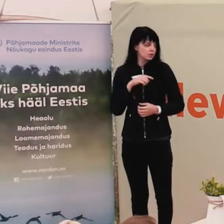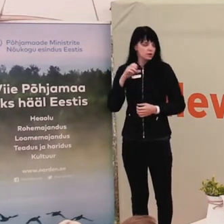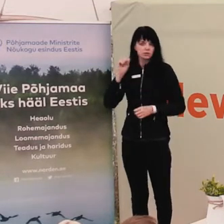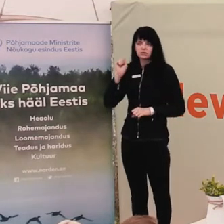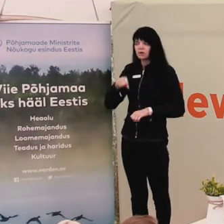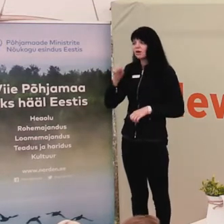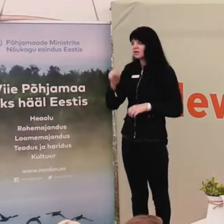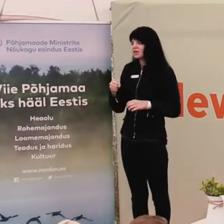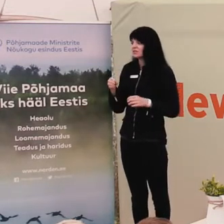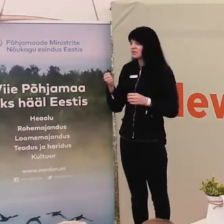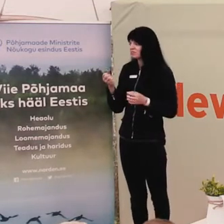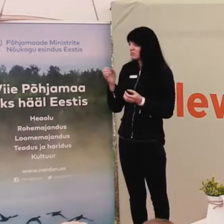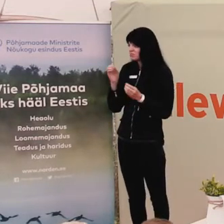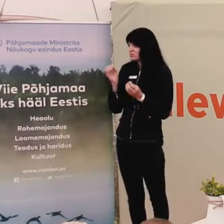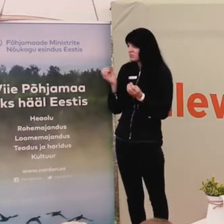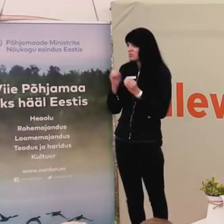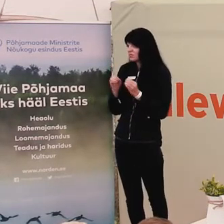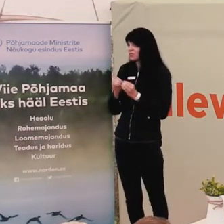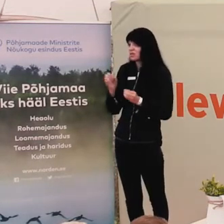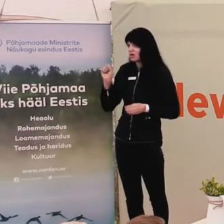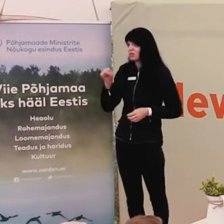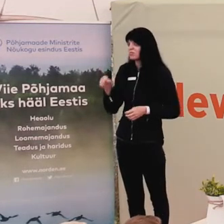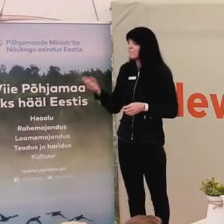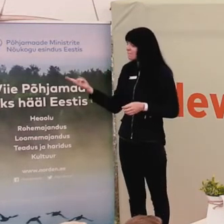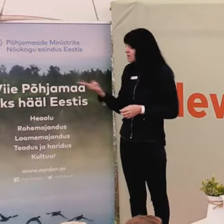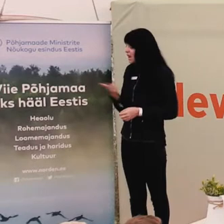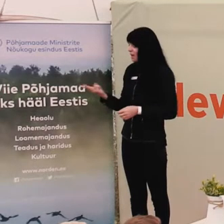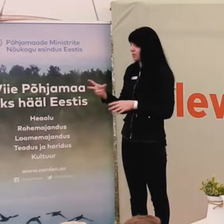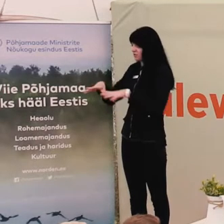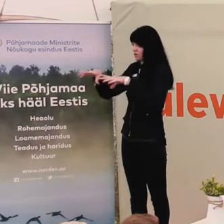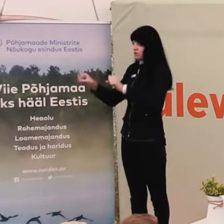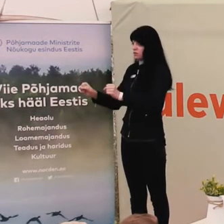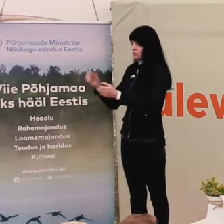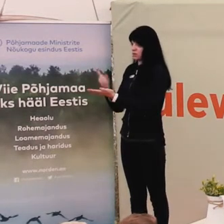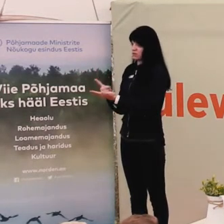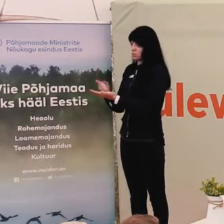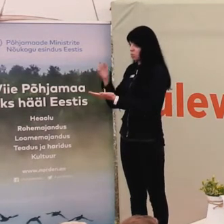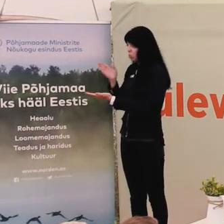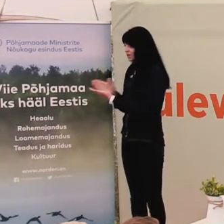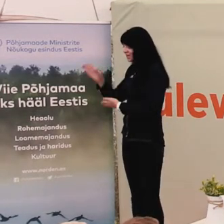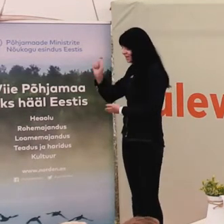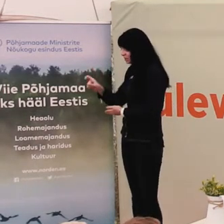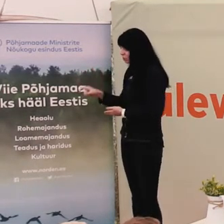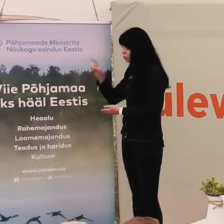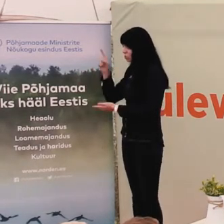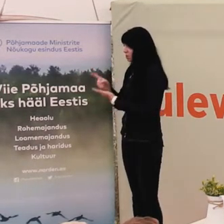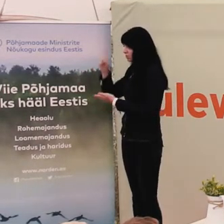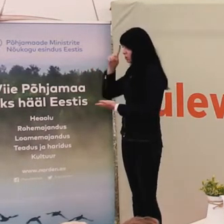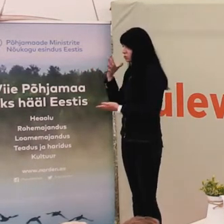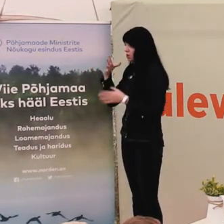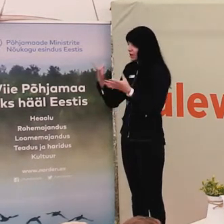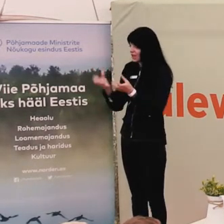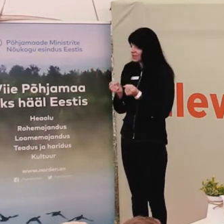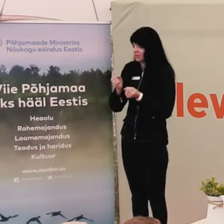very often like this, but I think both should take power. Politicians should understand their role, businesses should understand their role